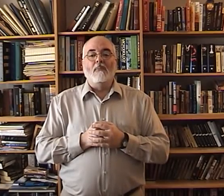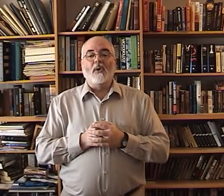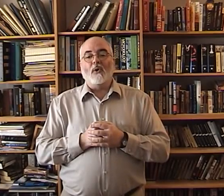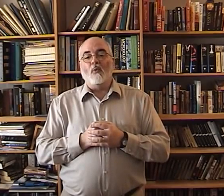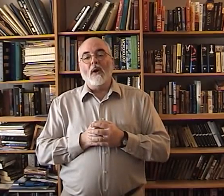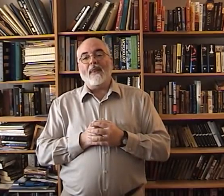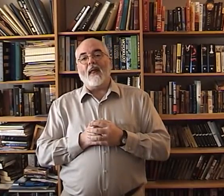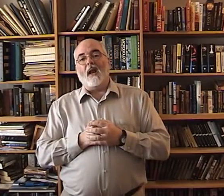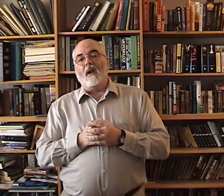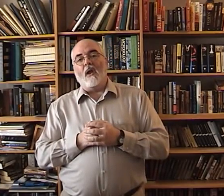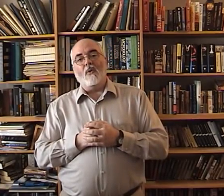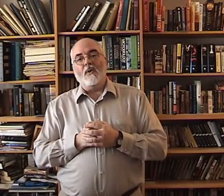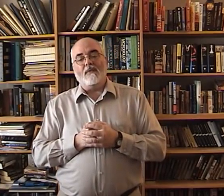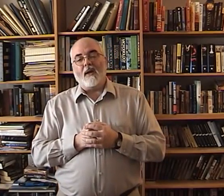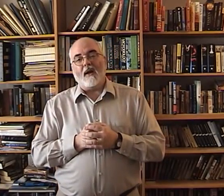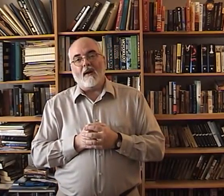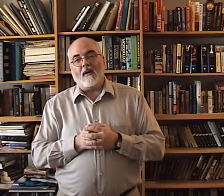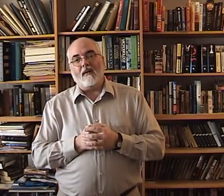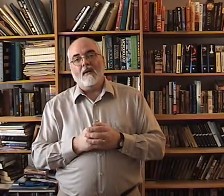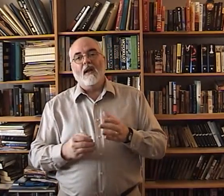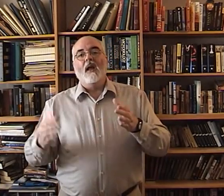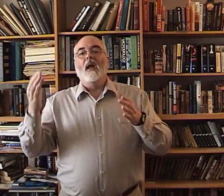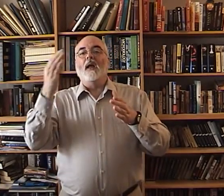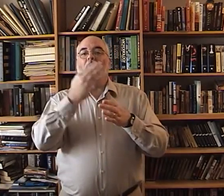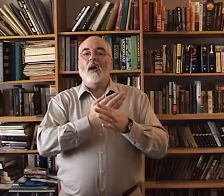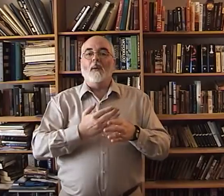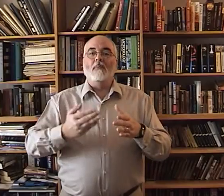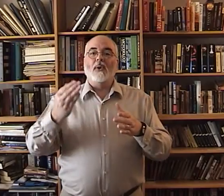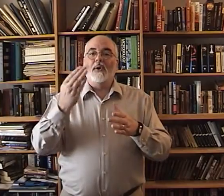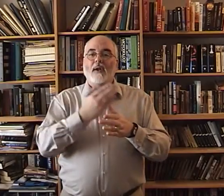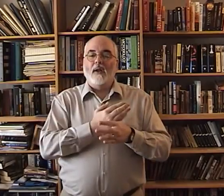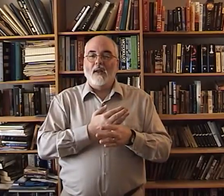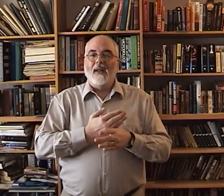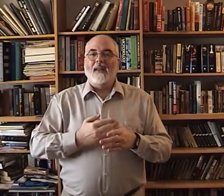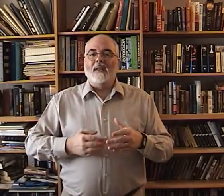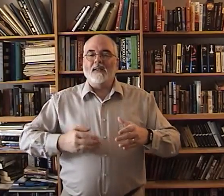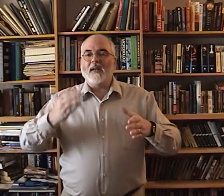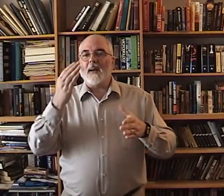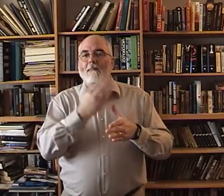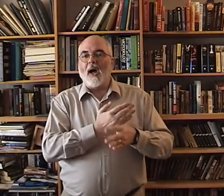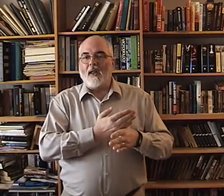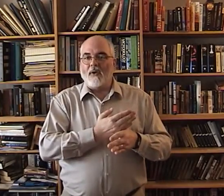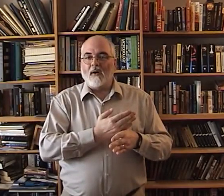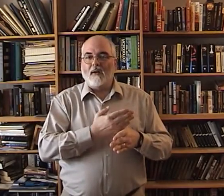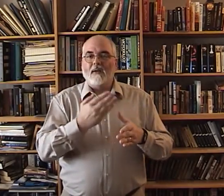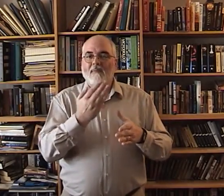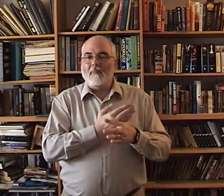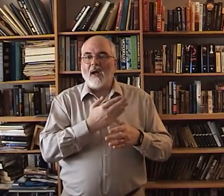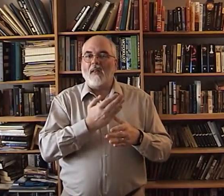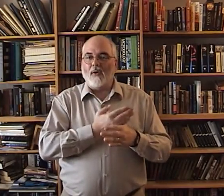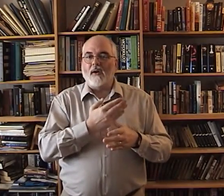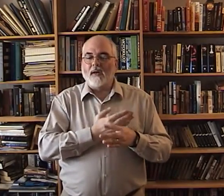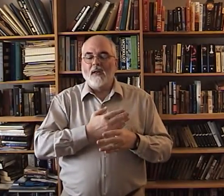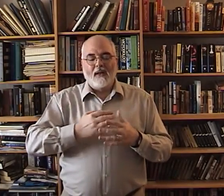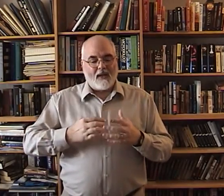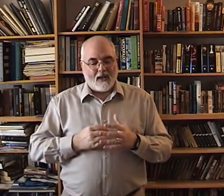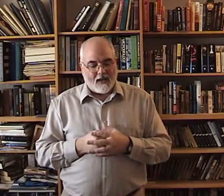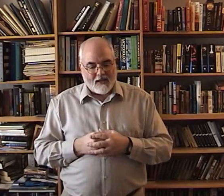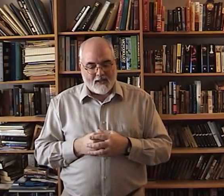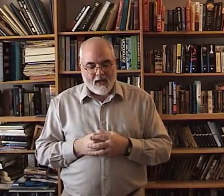Cumbered with a load of care. Cumbered, this is kind of bother. In sign